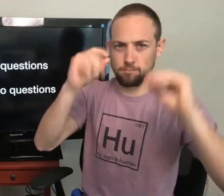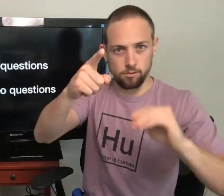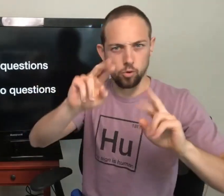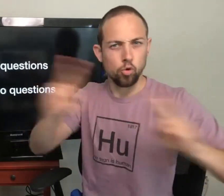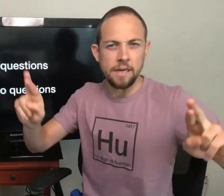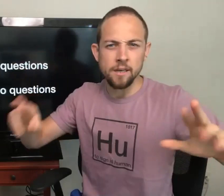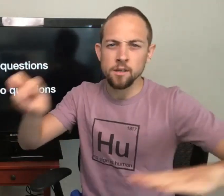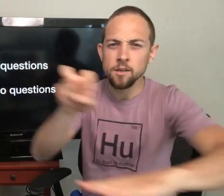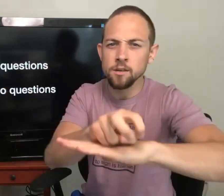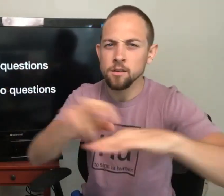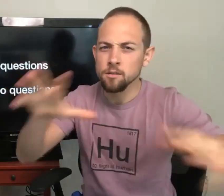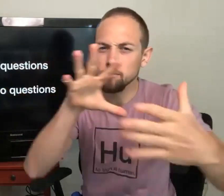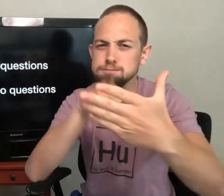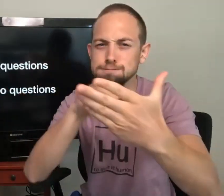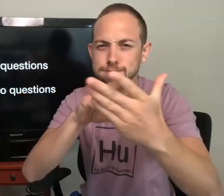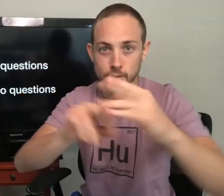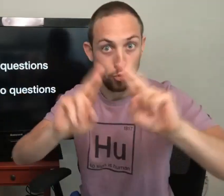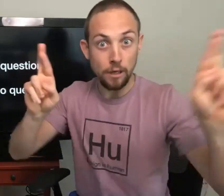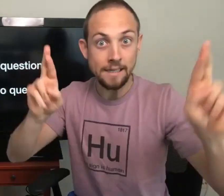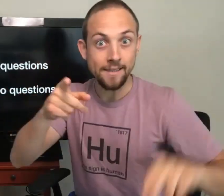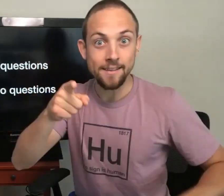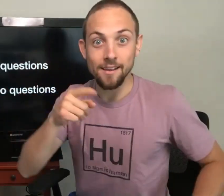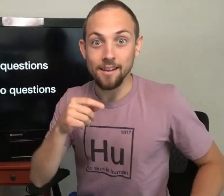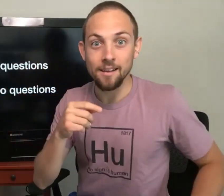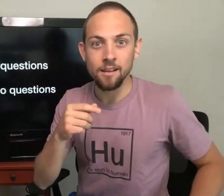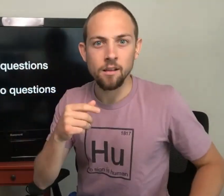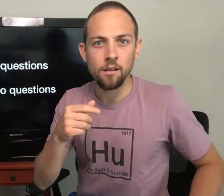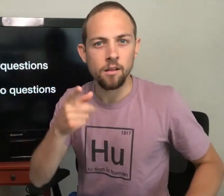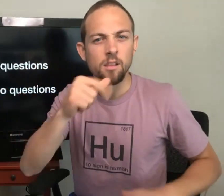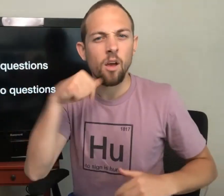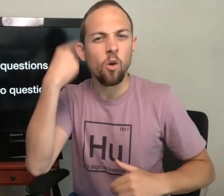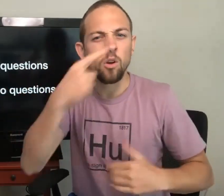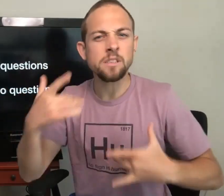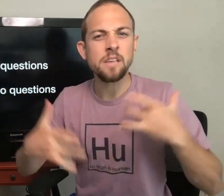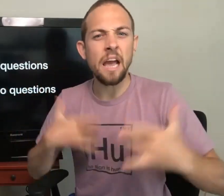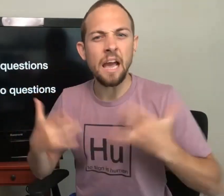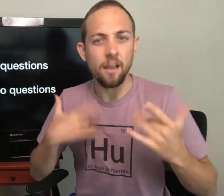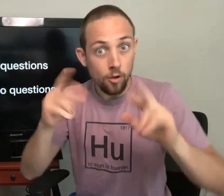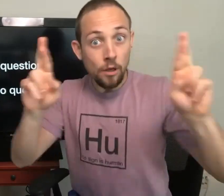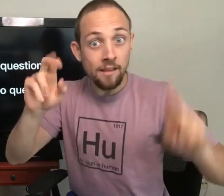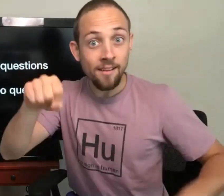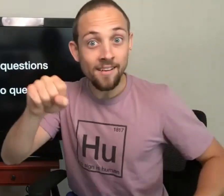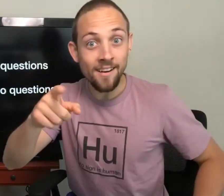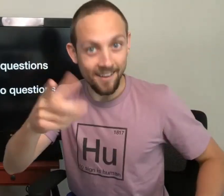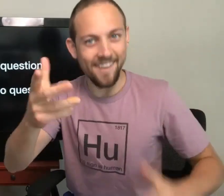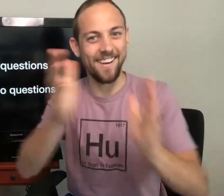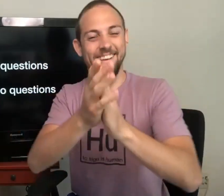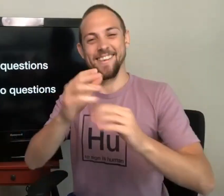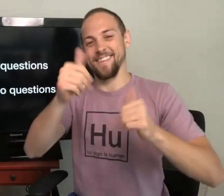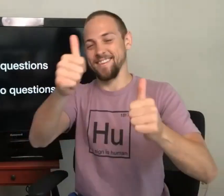important. So that's what I'm going to teach you today. So I hope you're ready to get some learning on. Are you excited?